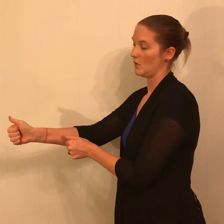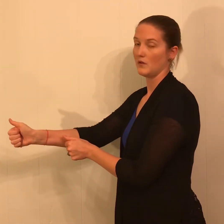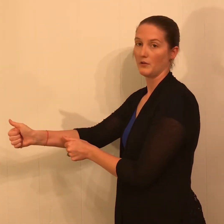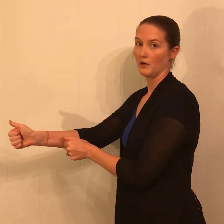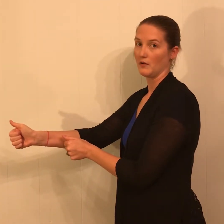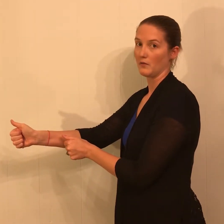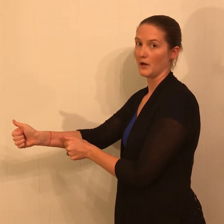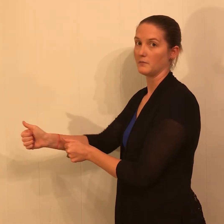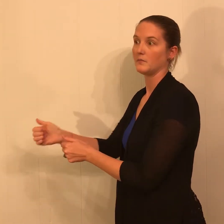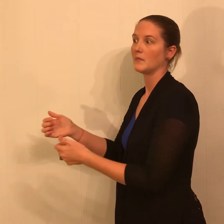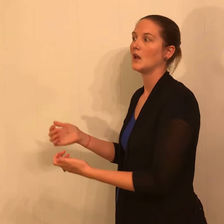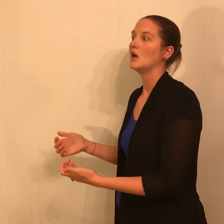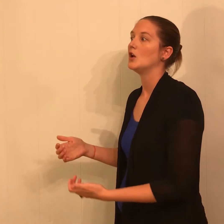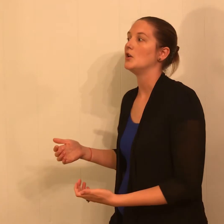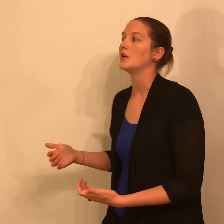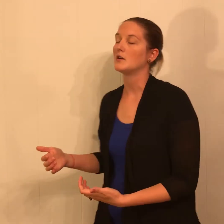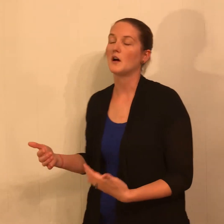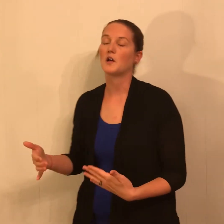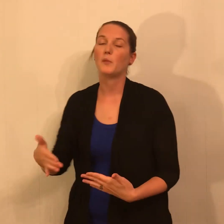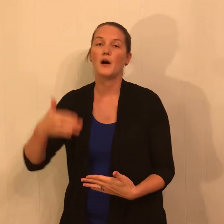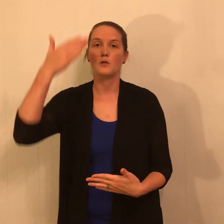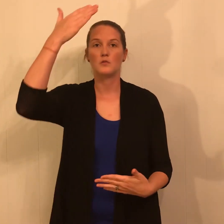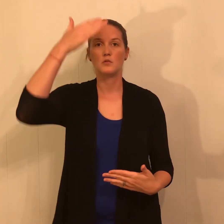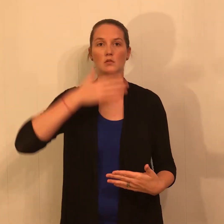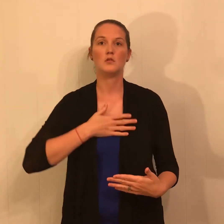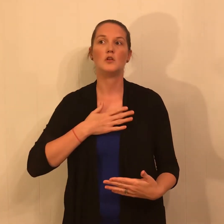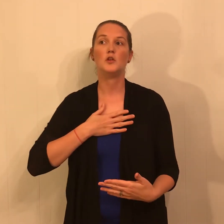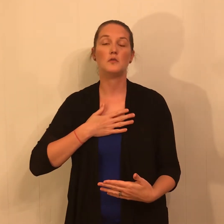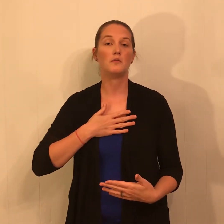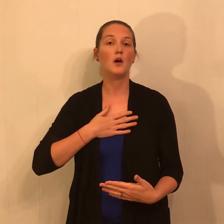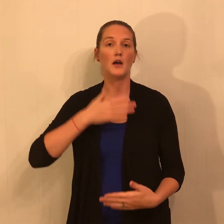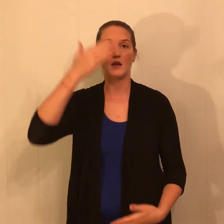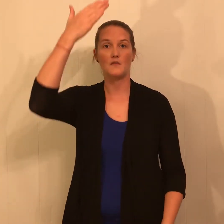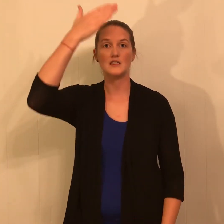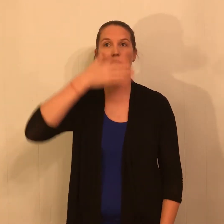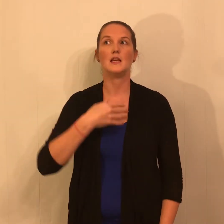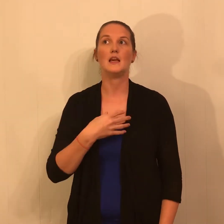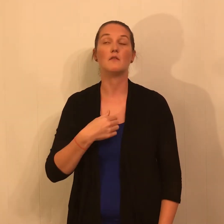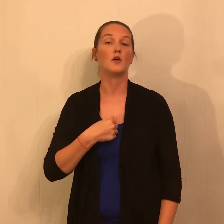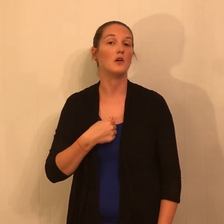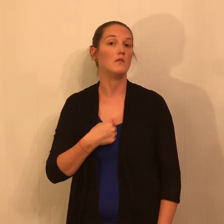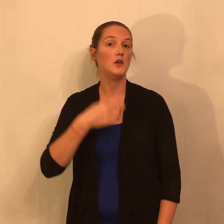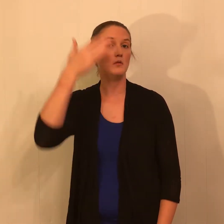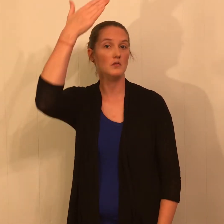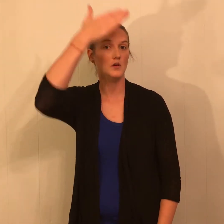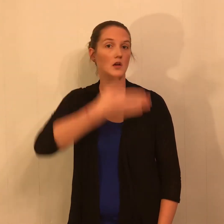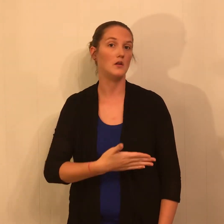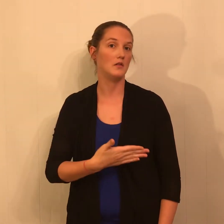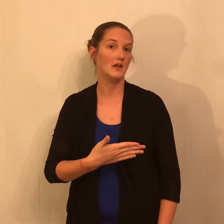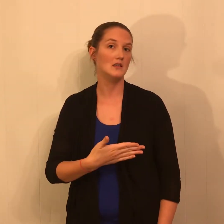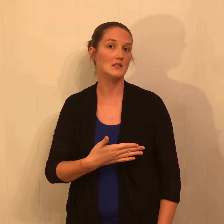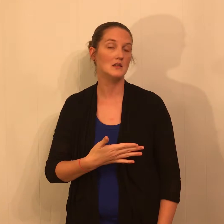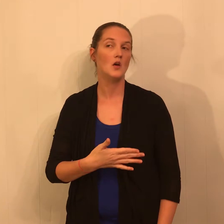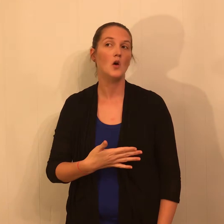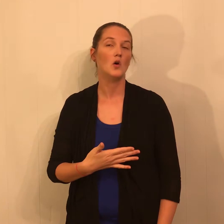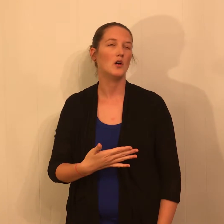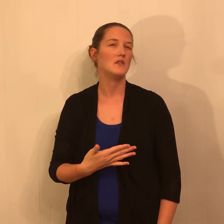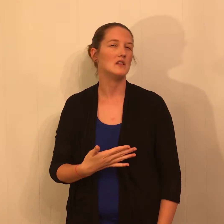Moving around in front. You're going to talk about you front. If it's in front of you, you're going to do this. Or if it's in front